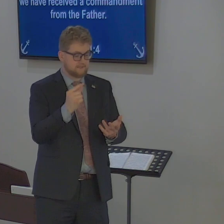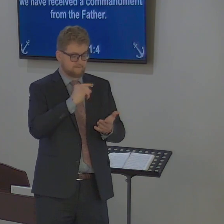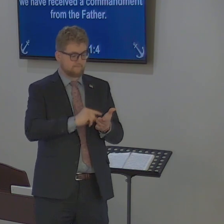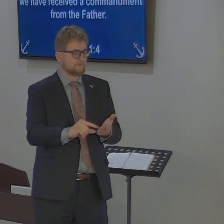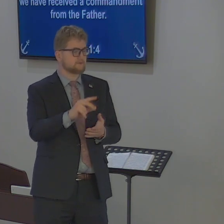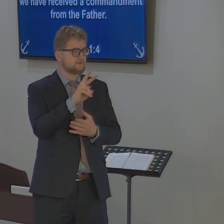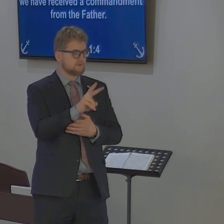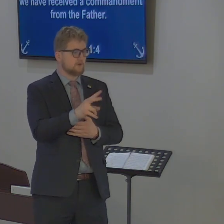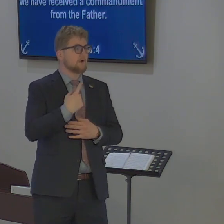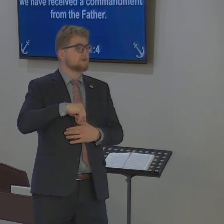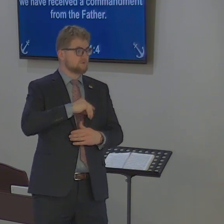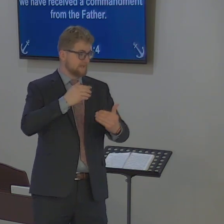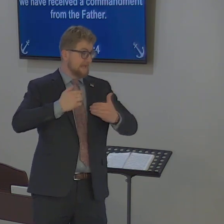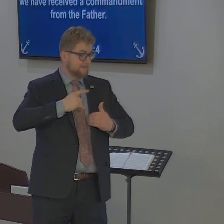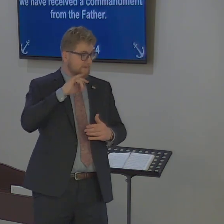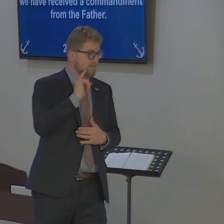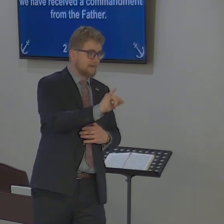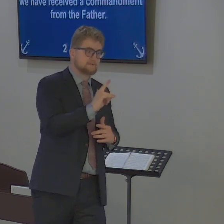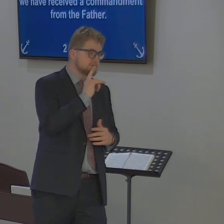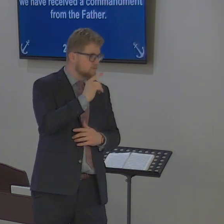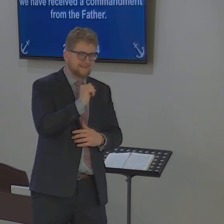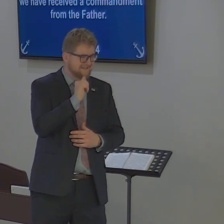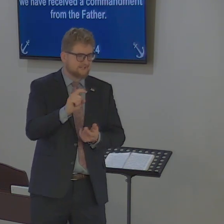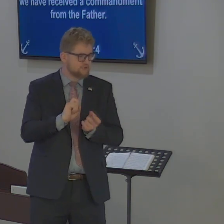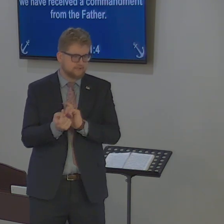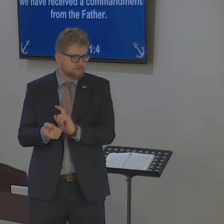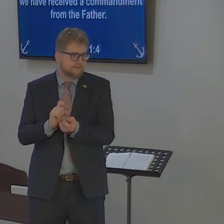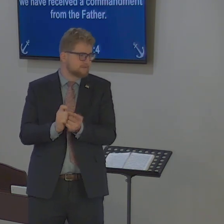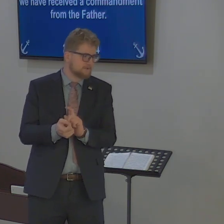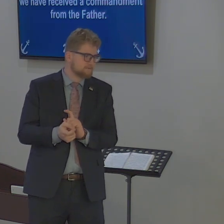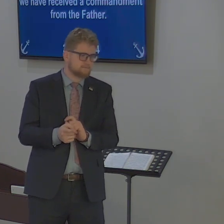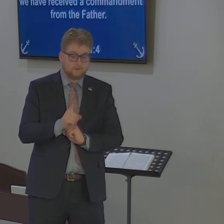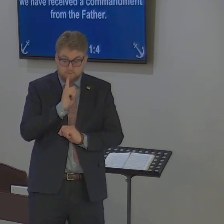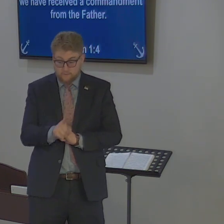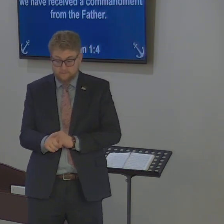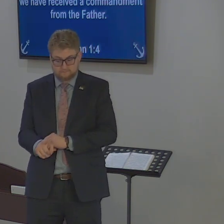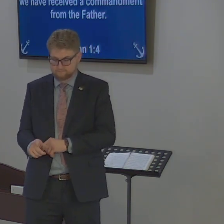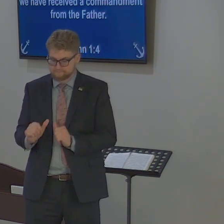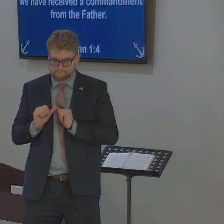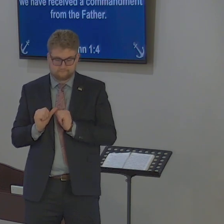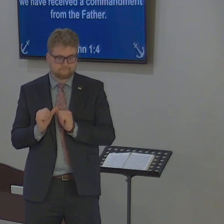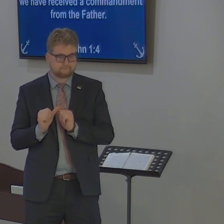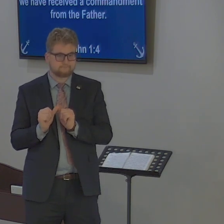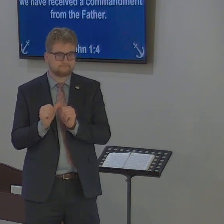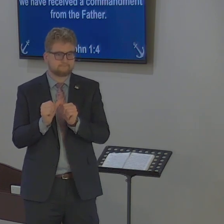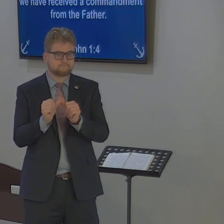have everlasting truth. It's not going to change. Truth is truth. There's a reason.